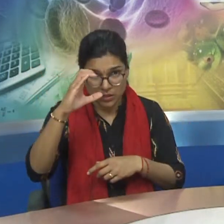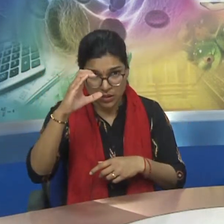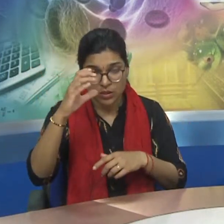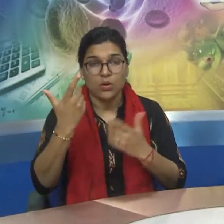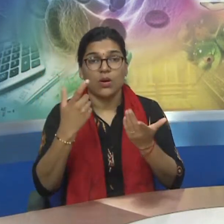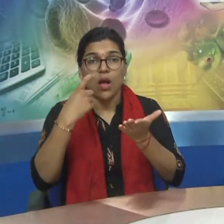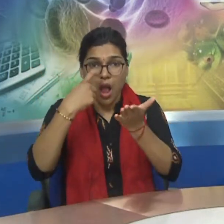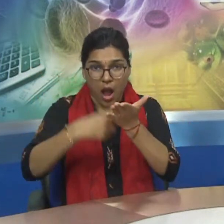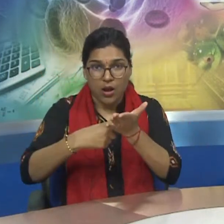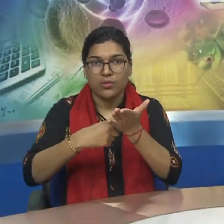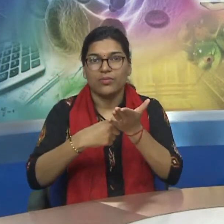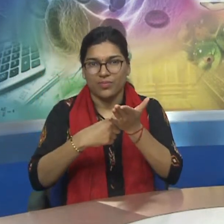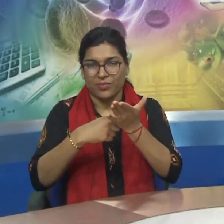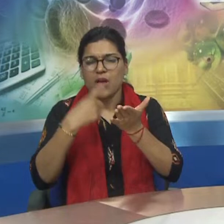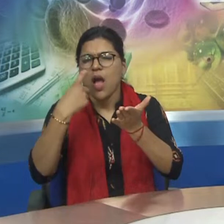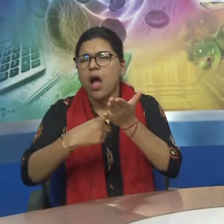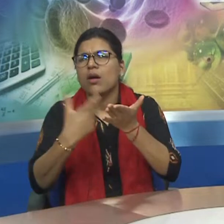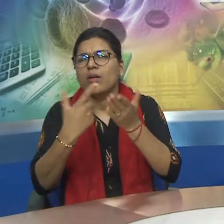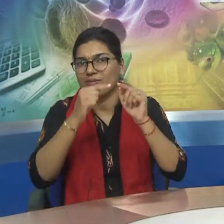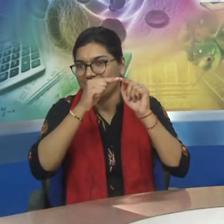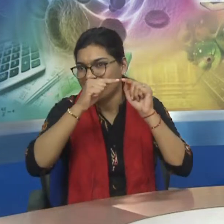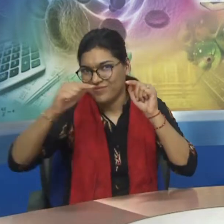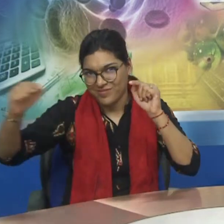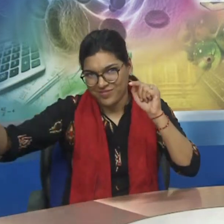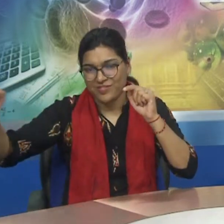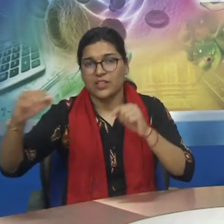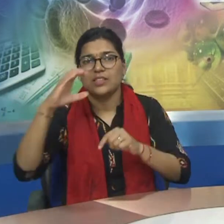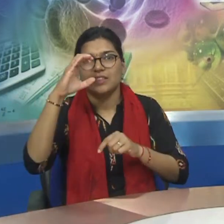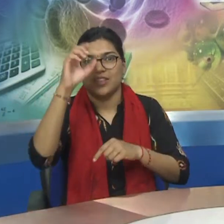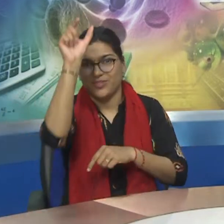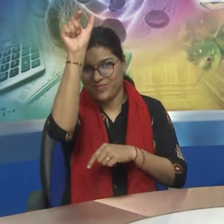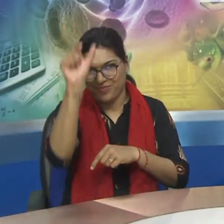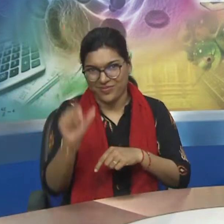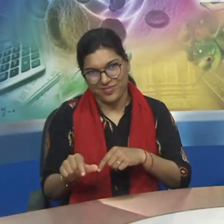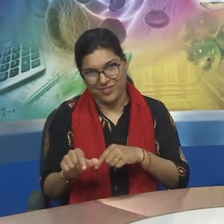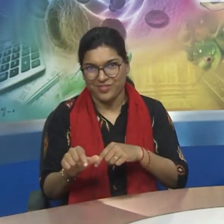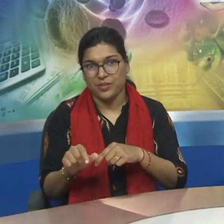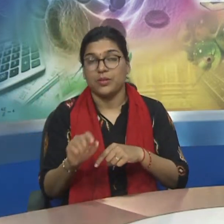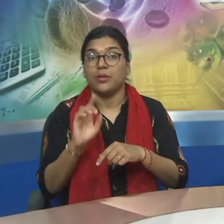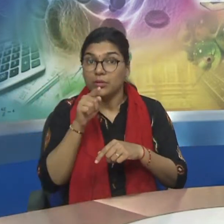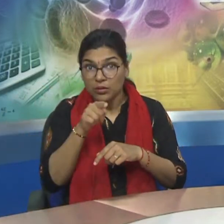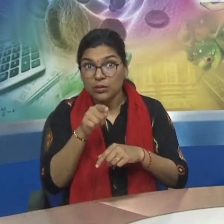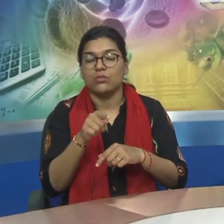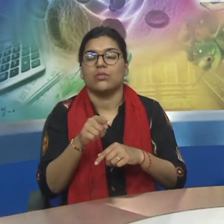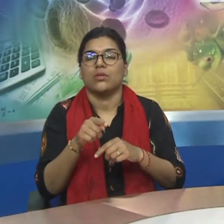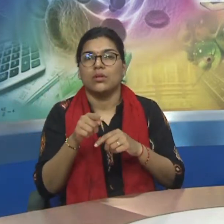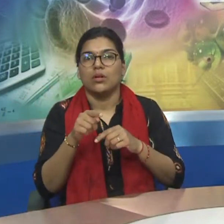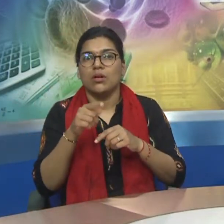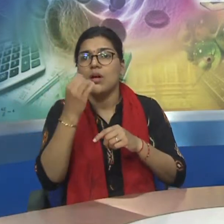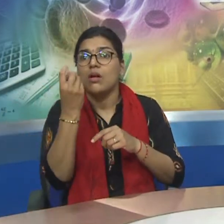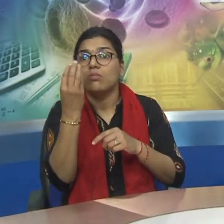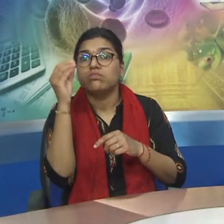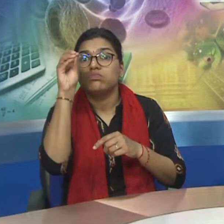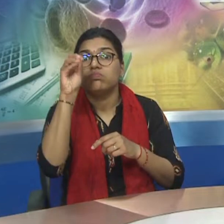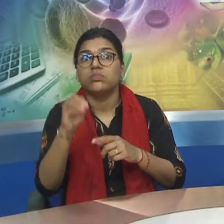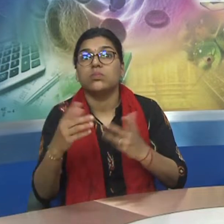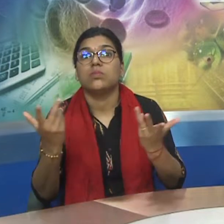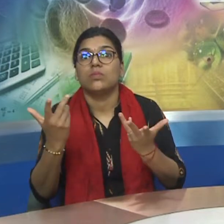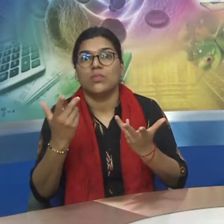pop-up. There you need to select the number of rows, number of columns, and after putting